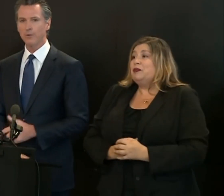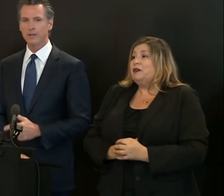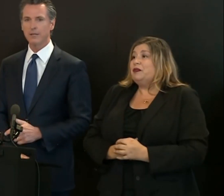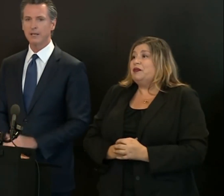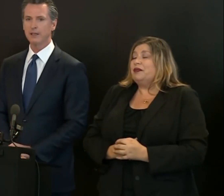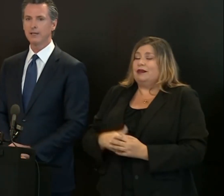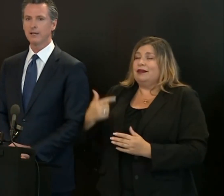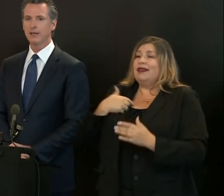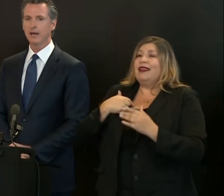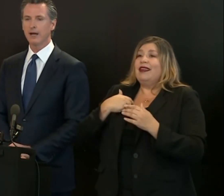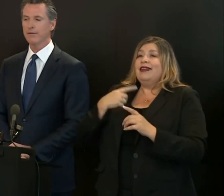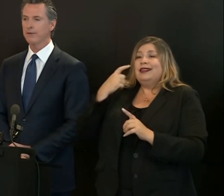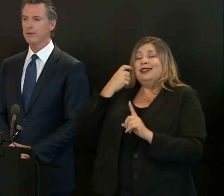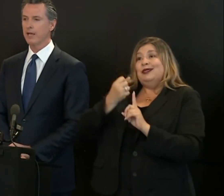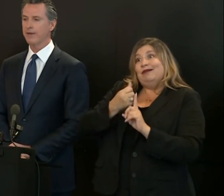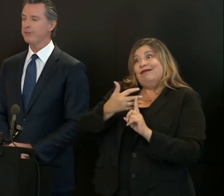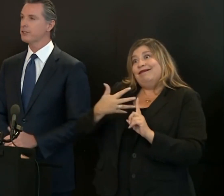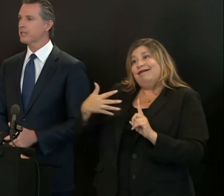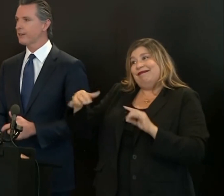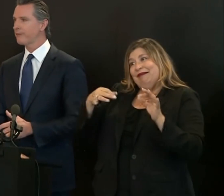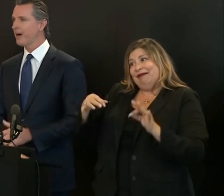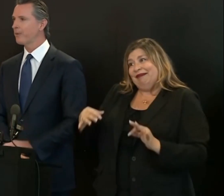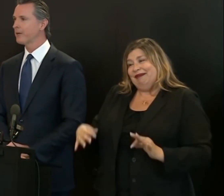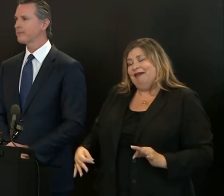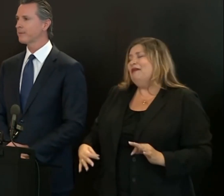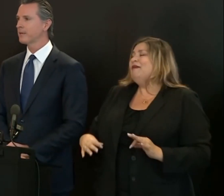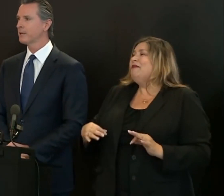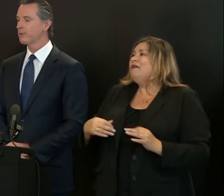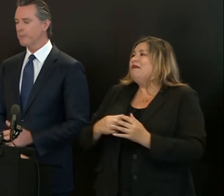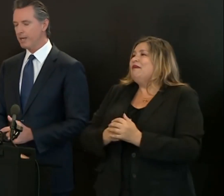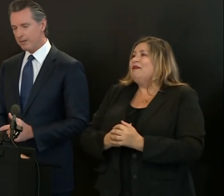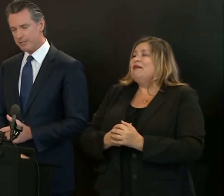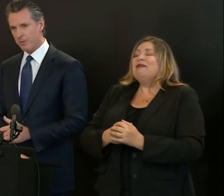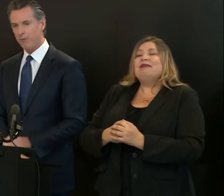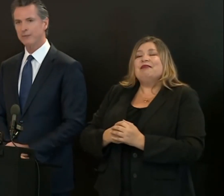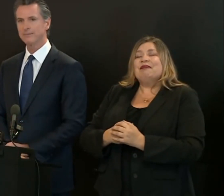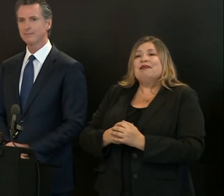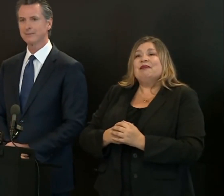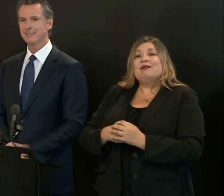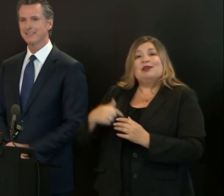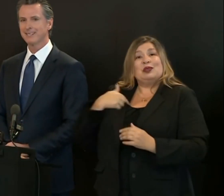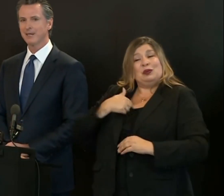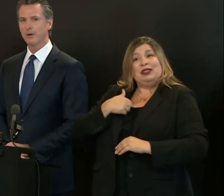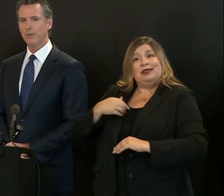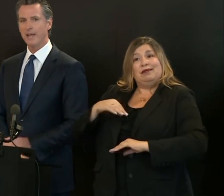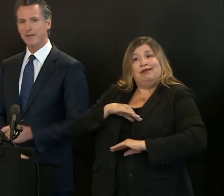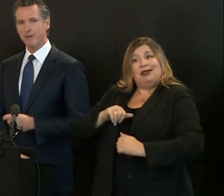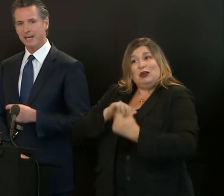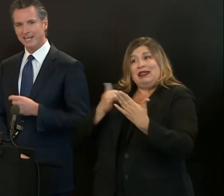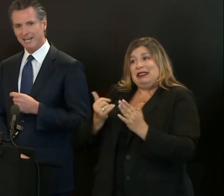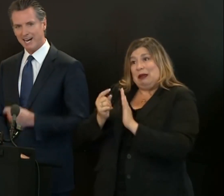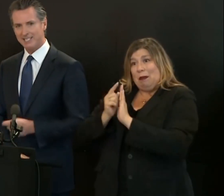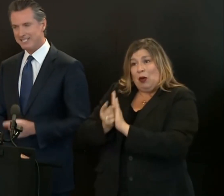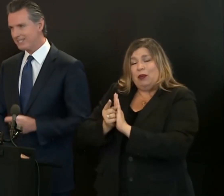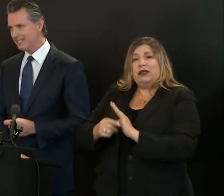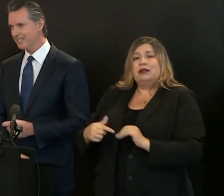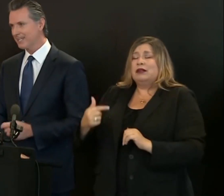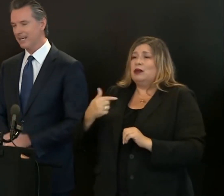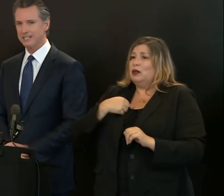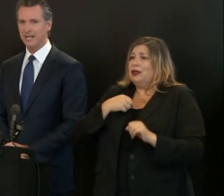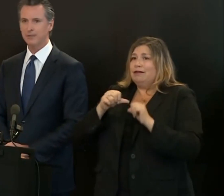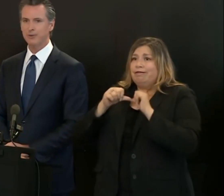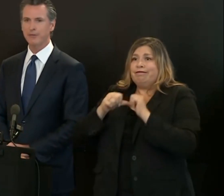I long-windedly have just said the following. We're meeting this moment. We have been in